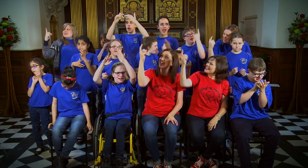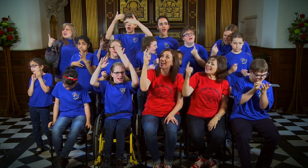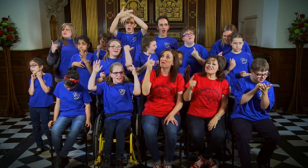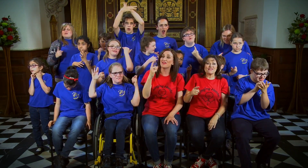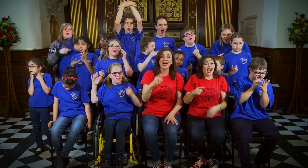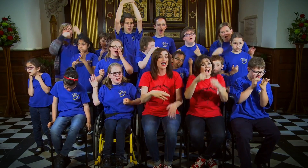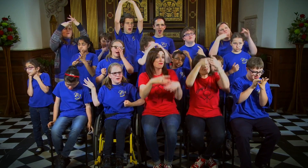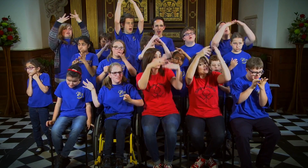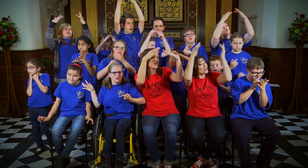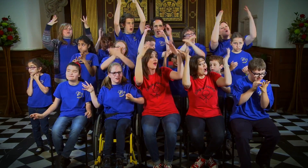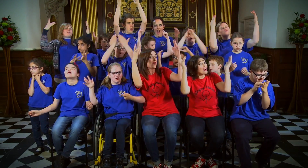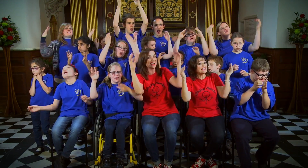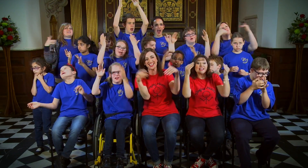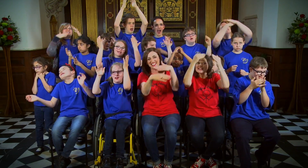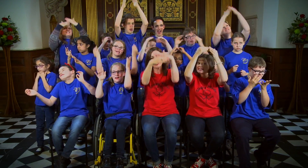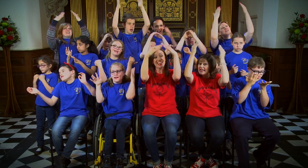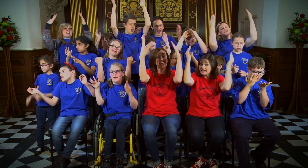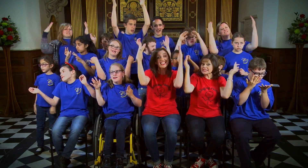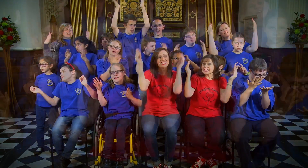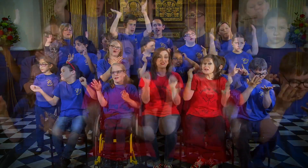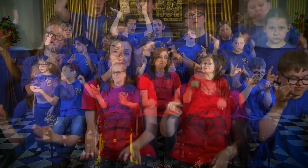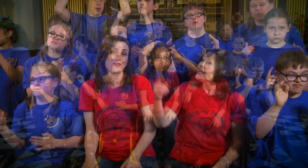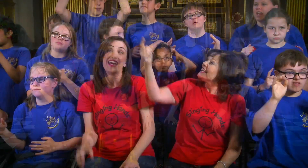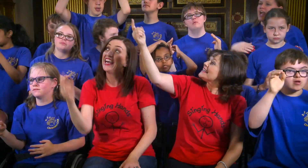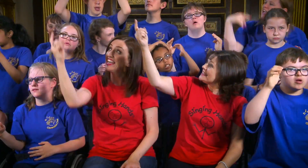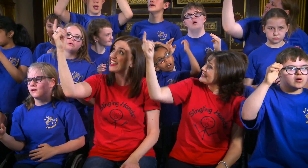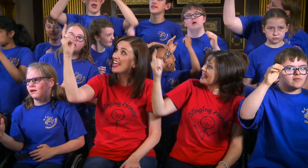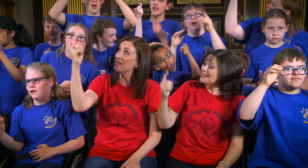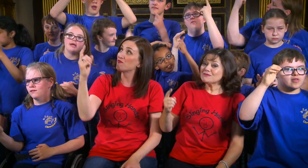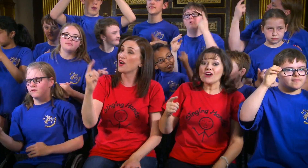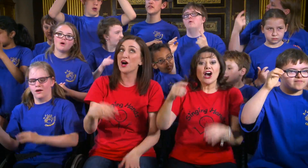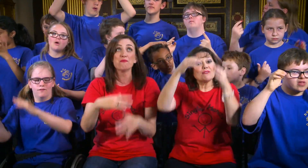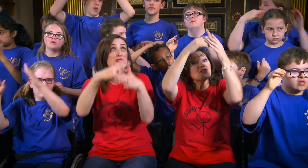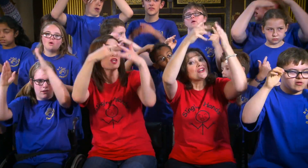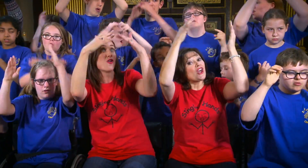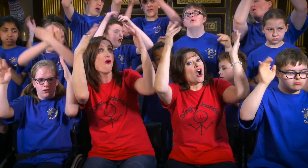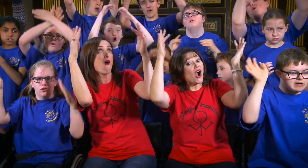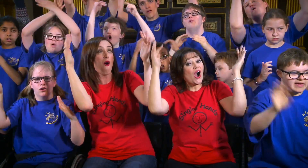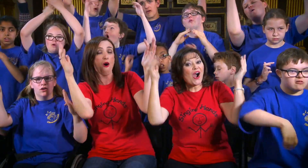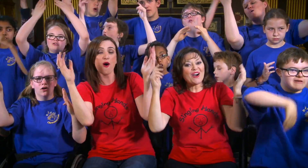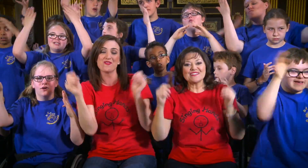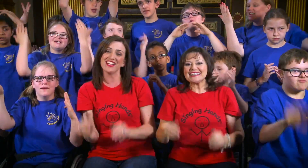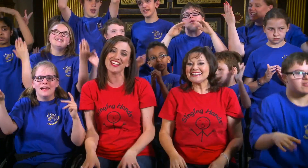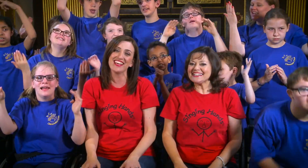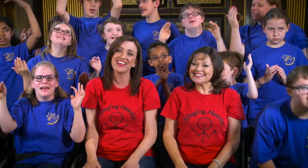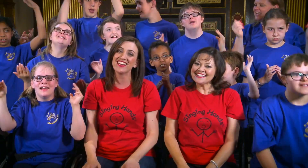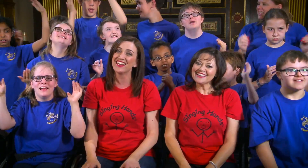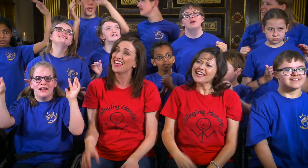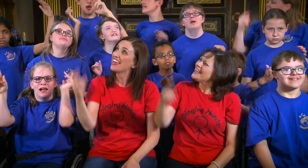came from the glorious kingdom. He came from the glory.